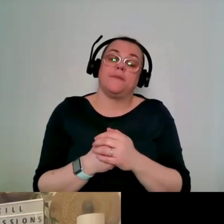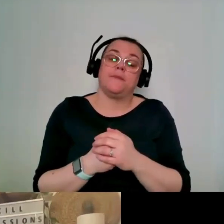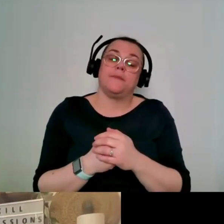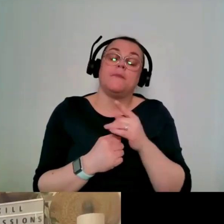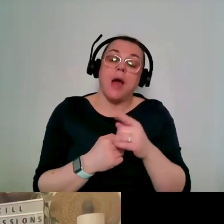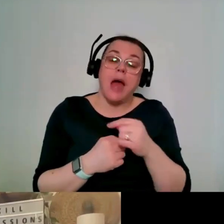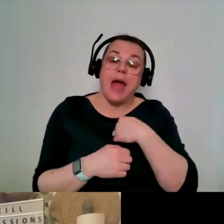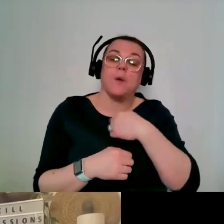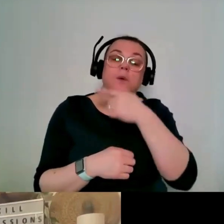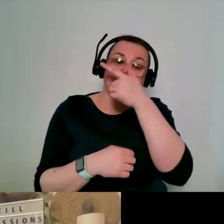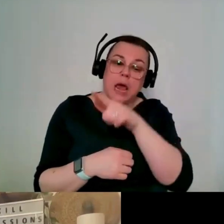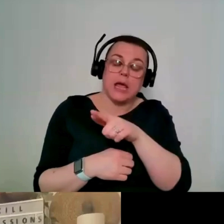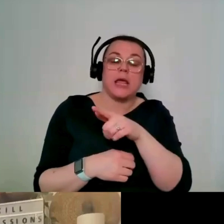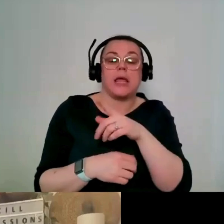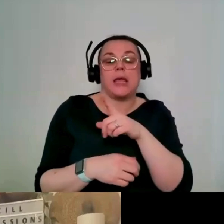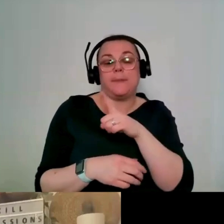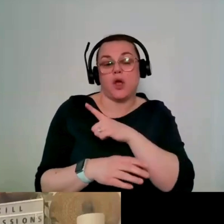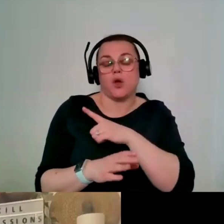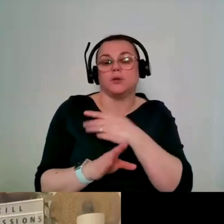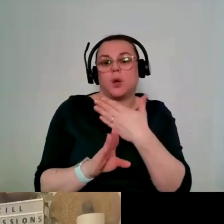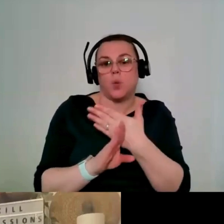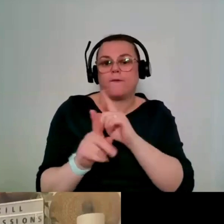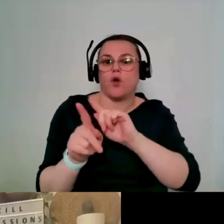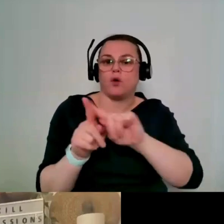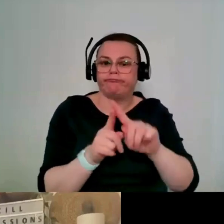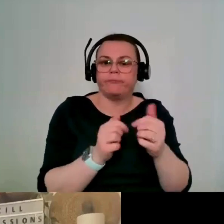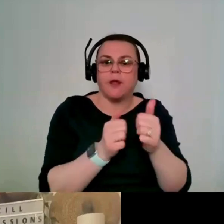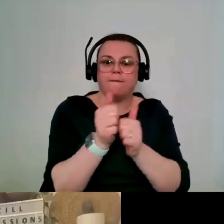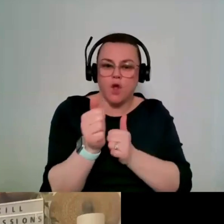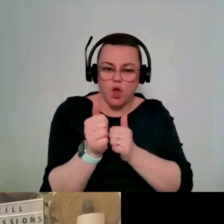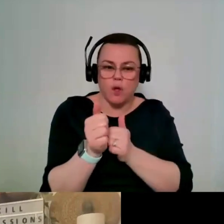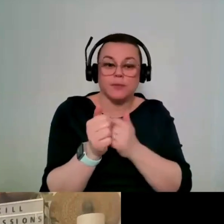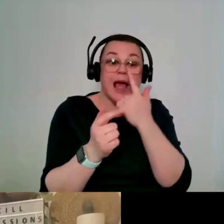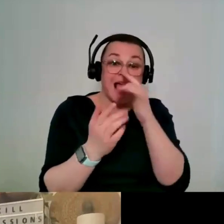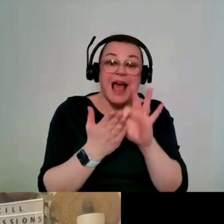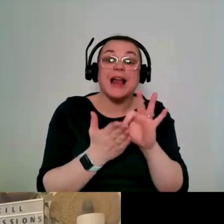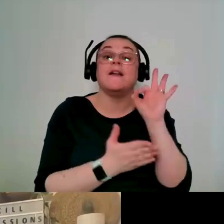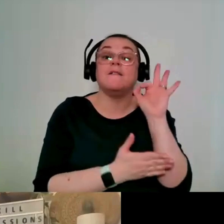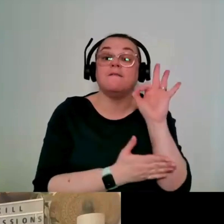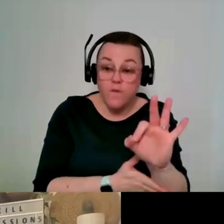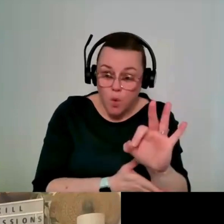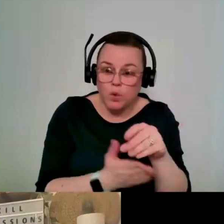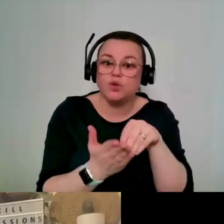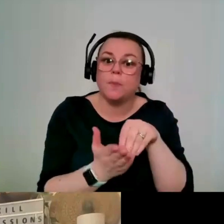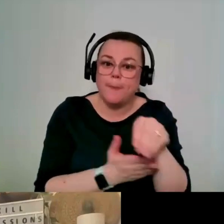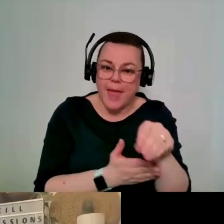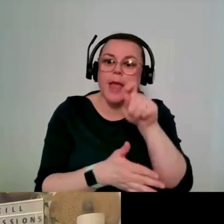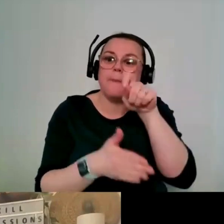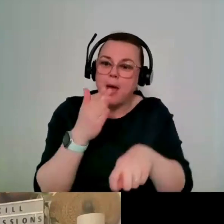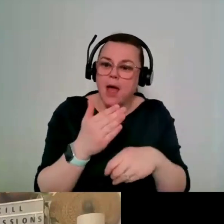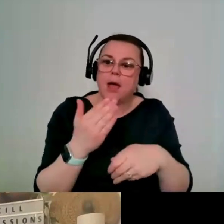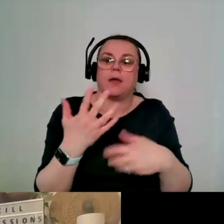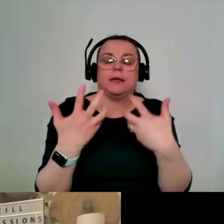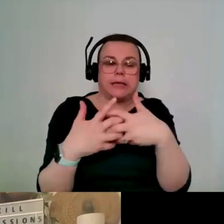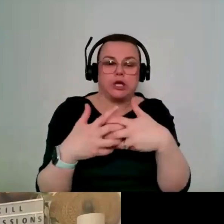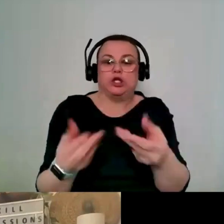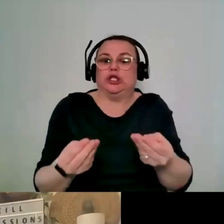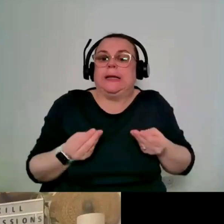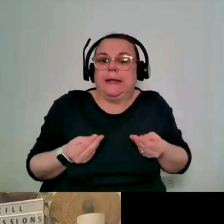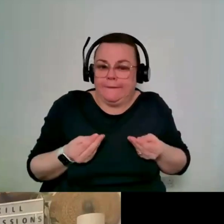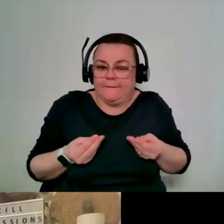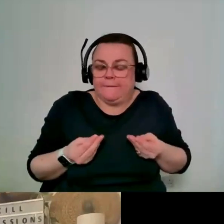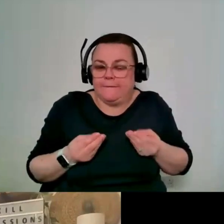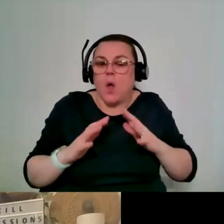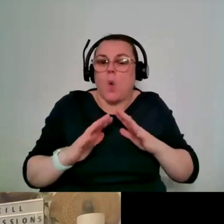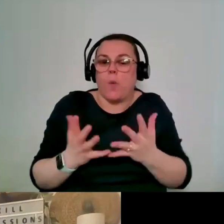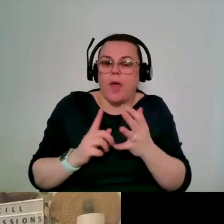lucky, working for firms that can afford to pay for the technology. So without having